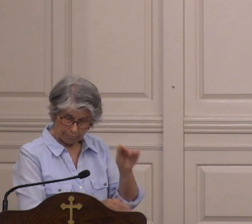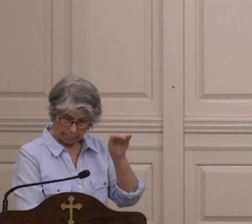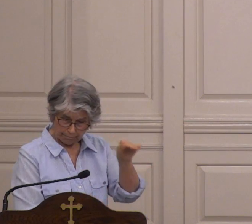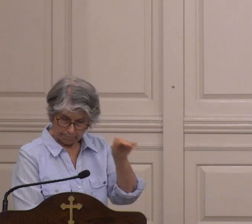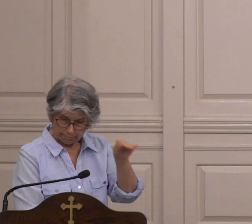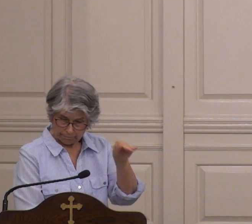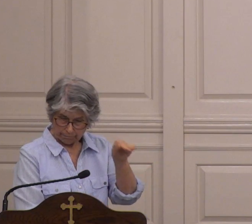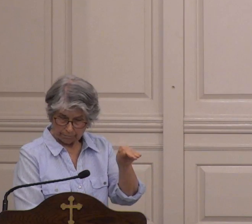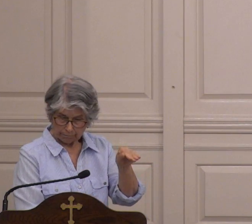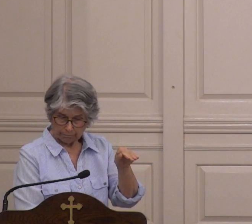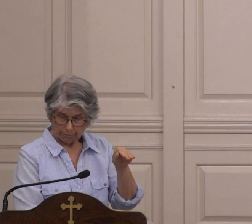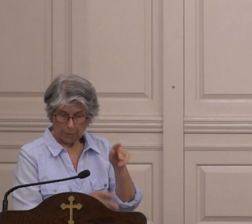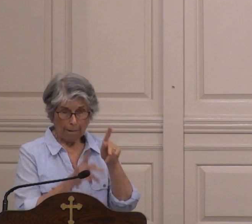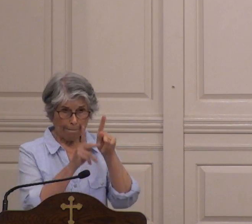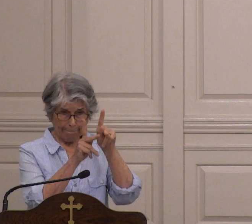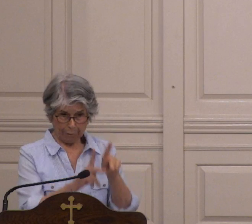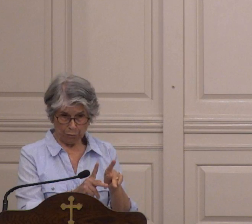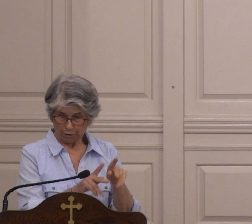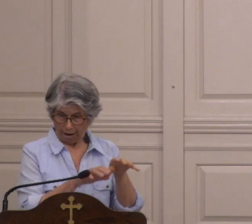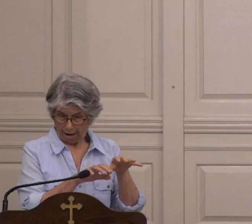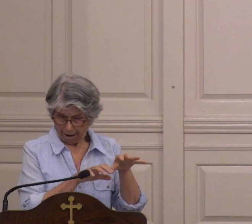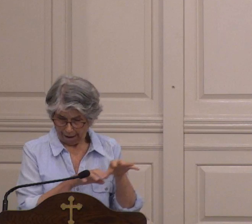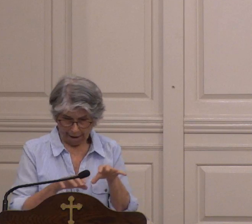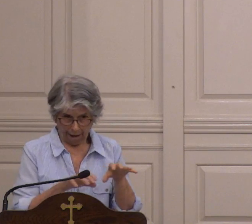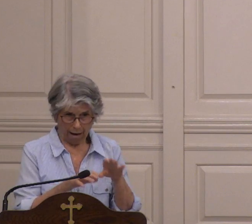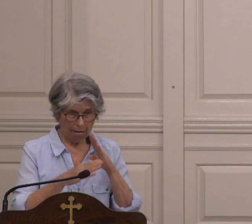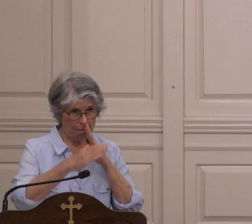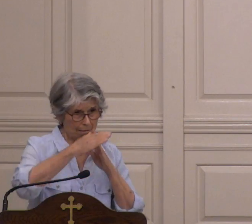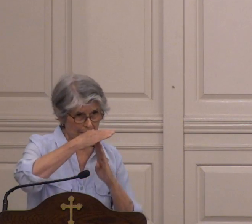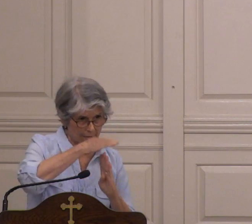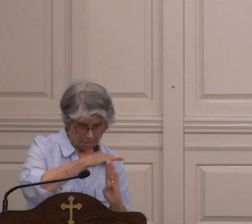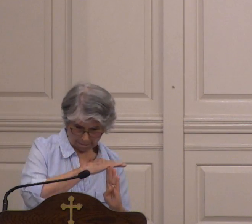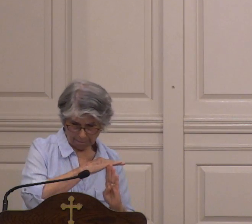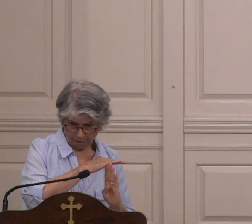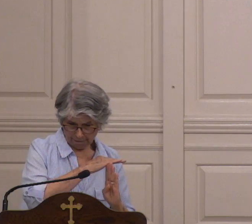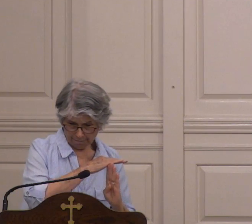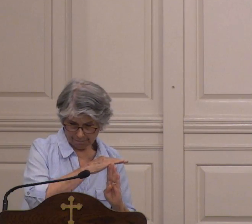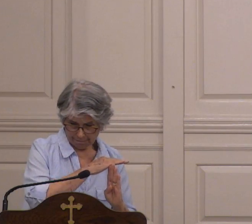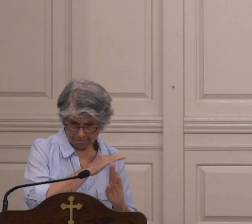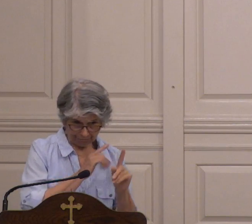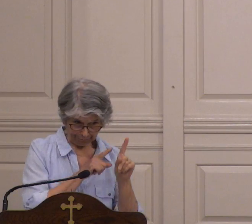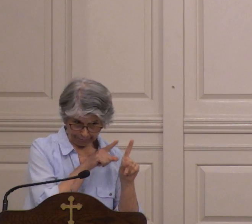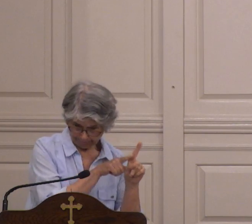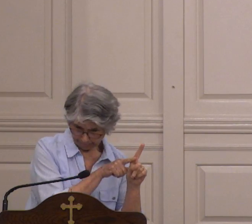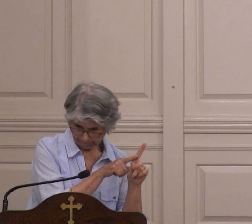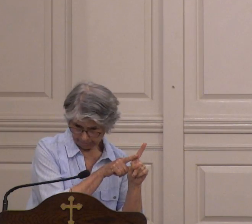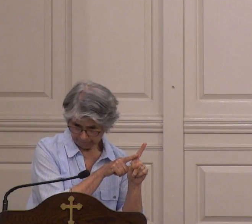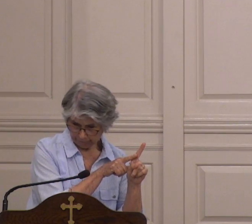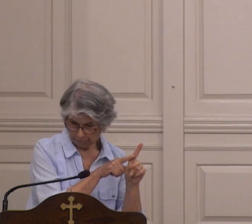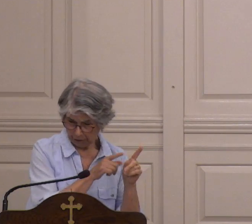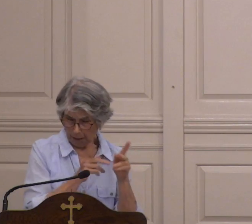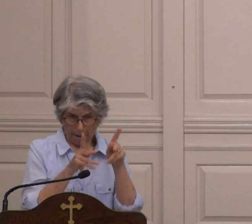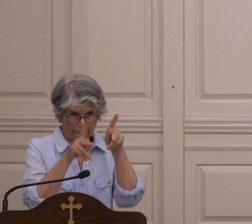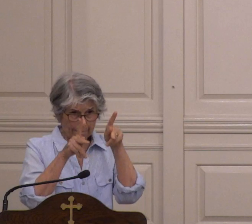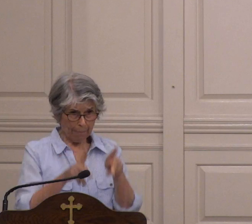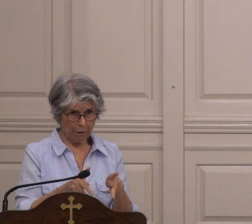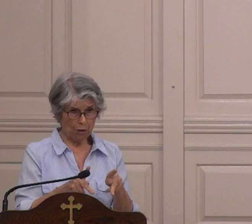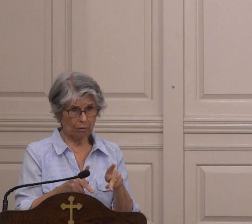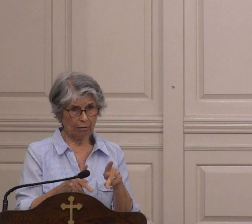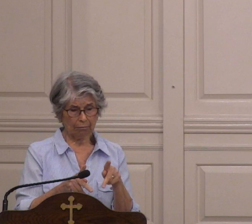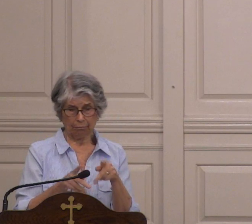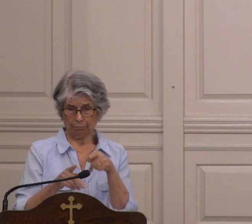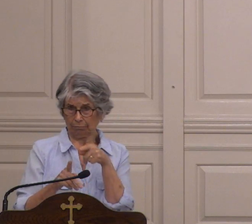My child, conduct your affairs with humility, and you will be